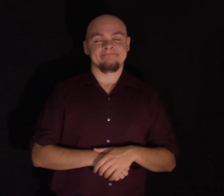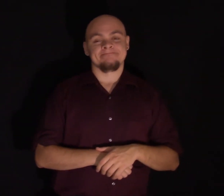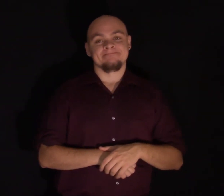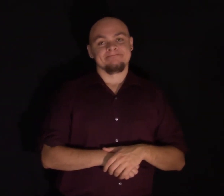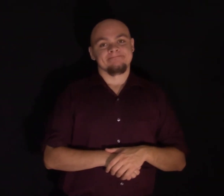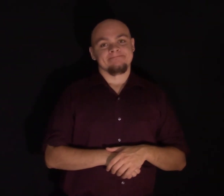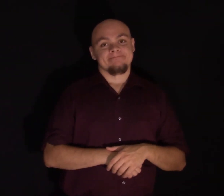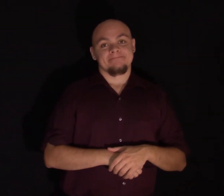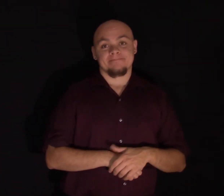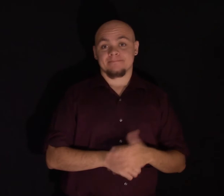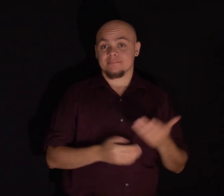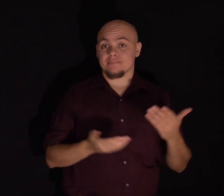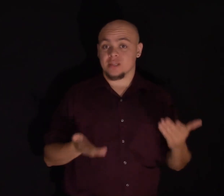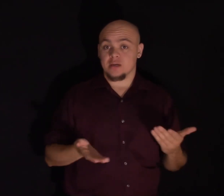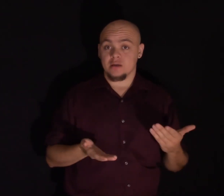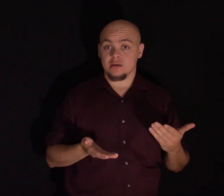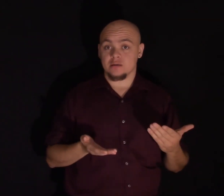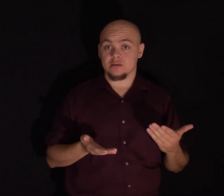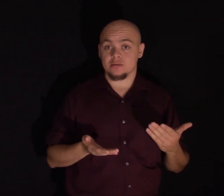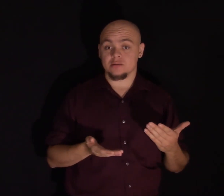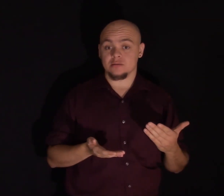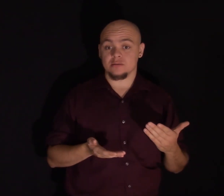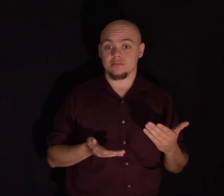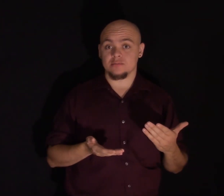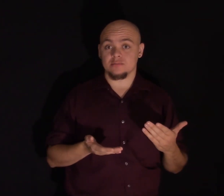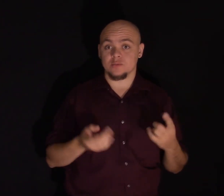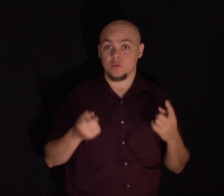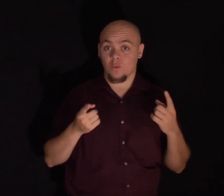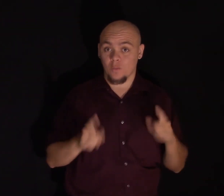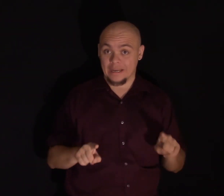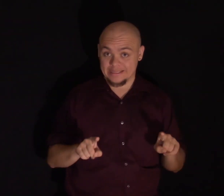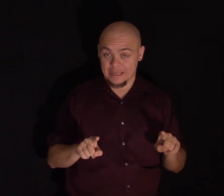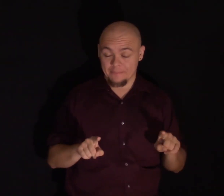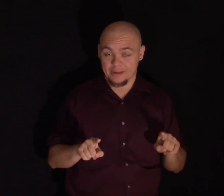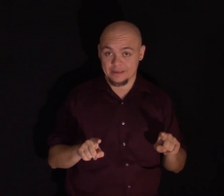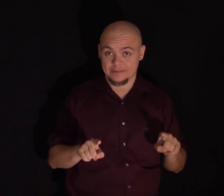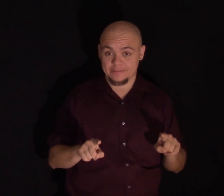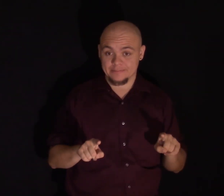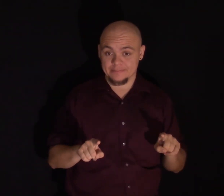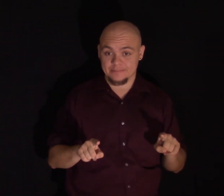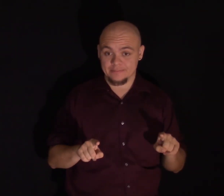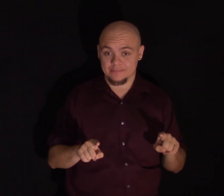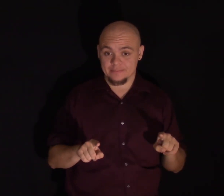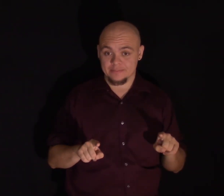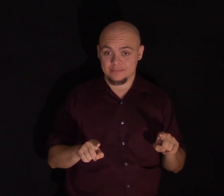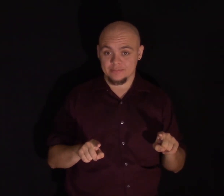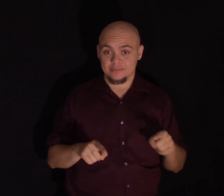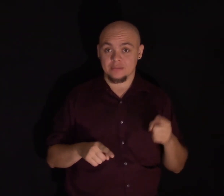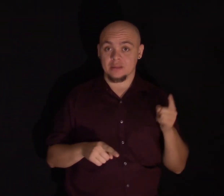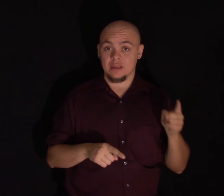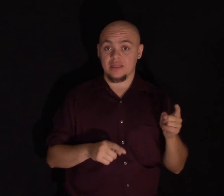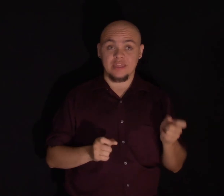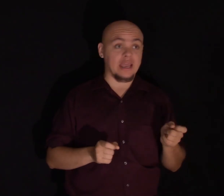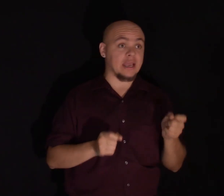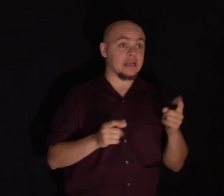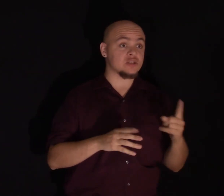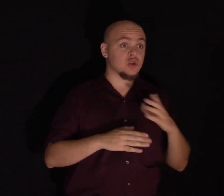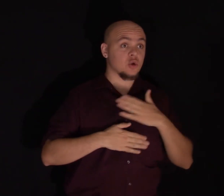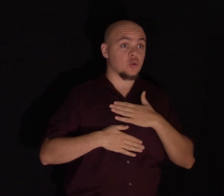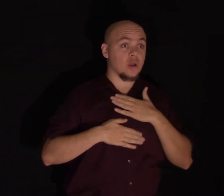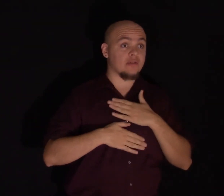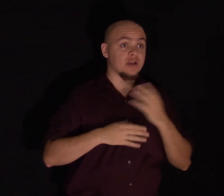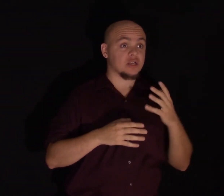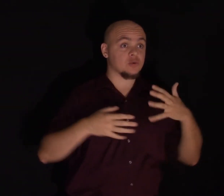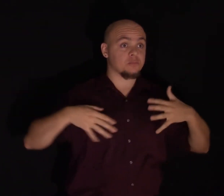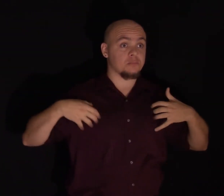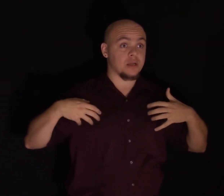now what is going on here the instant gratification monkey does not seem like a guy